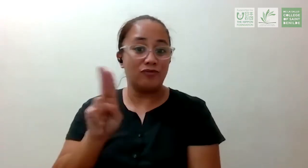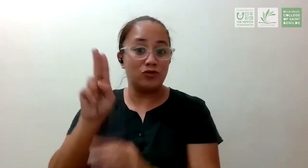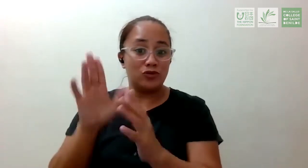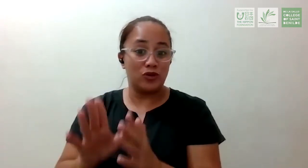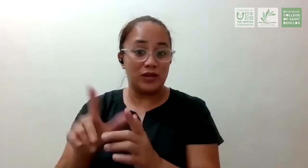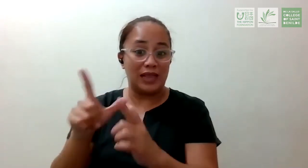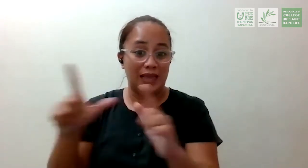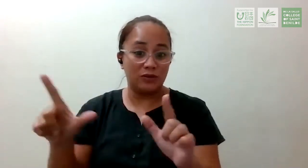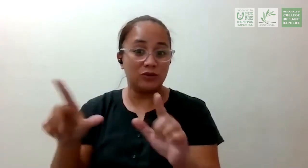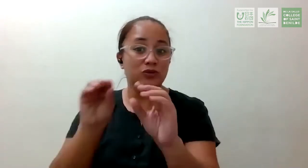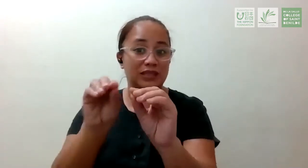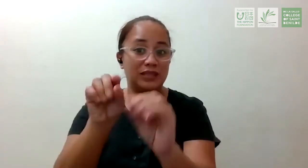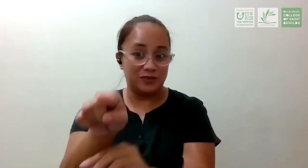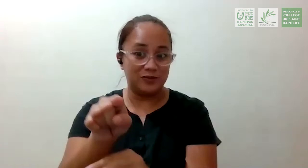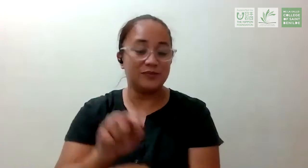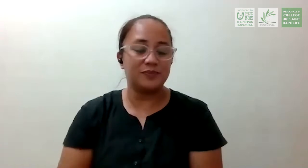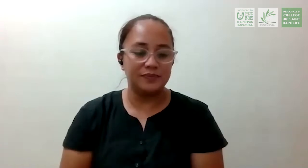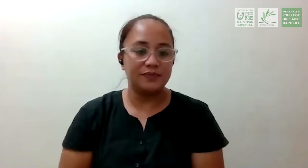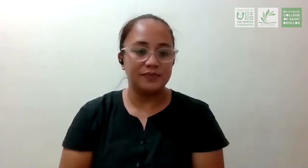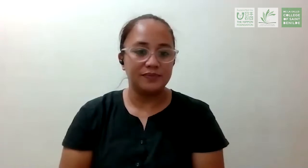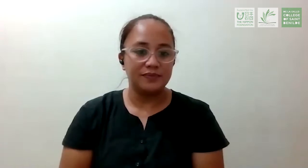Okay.